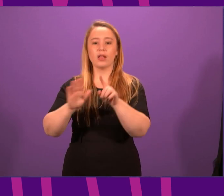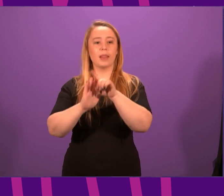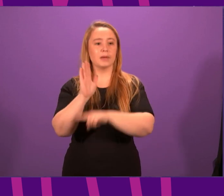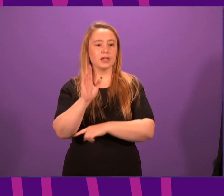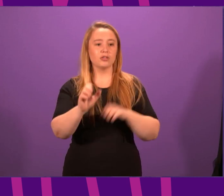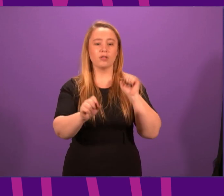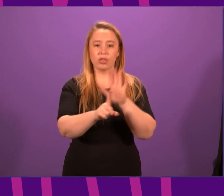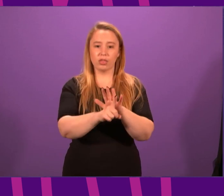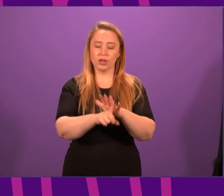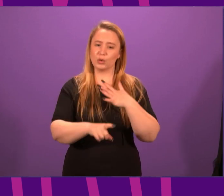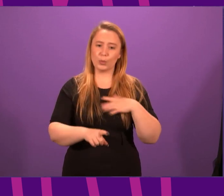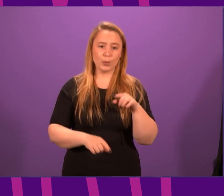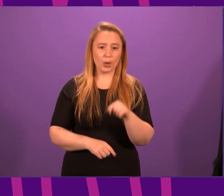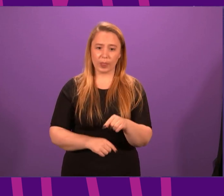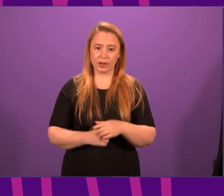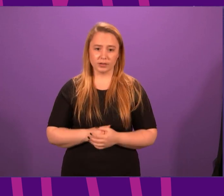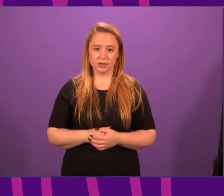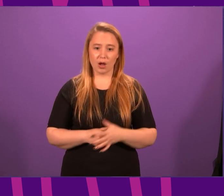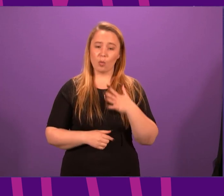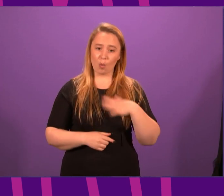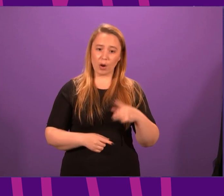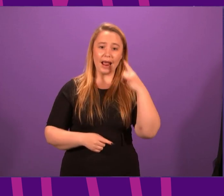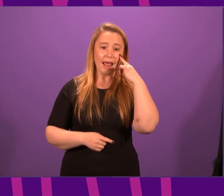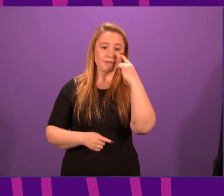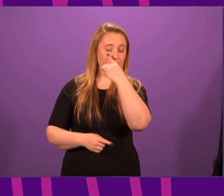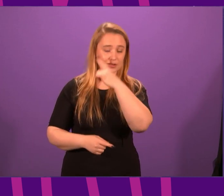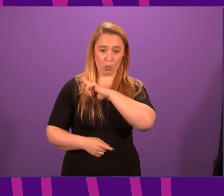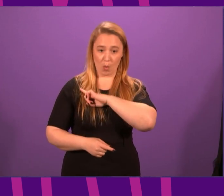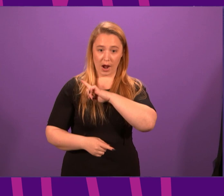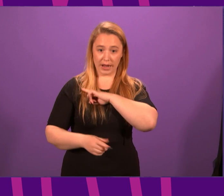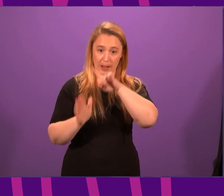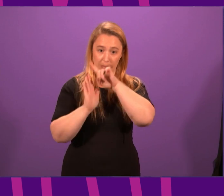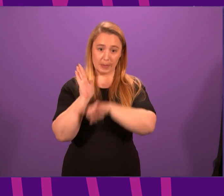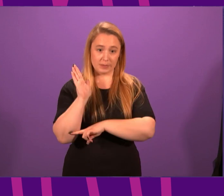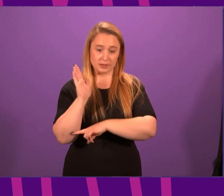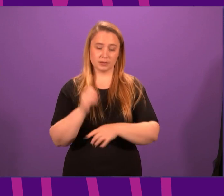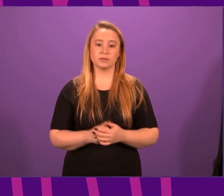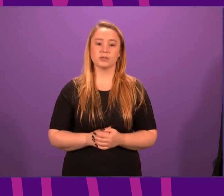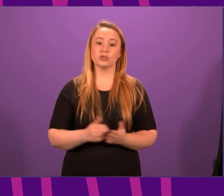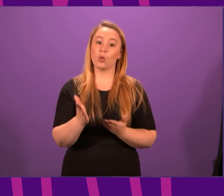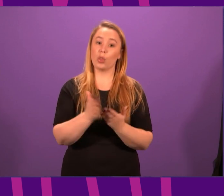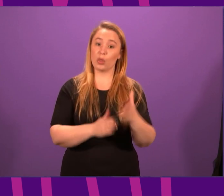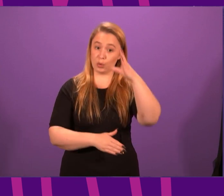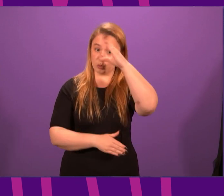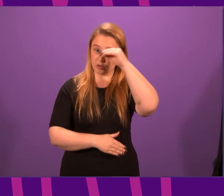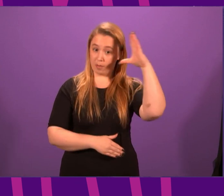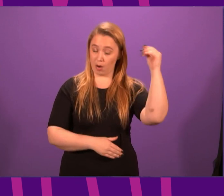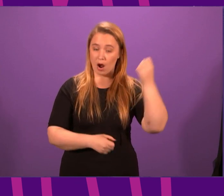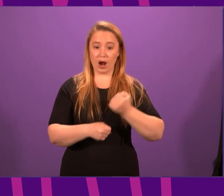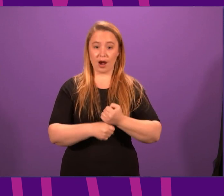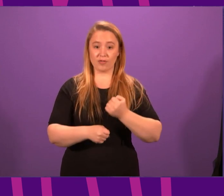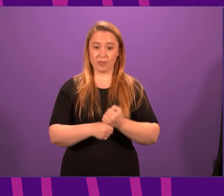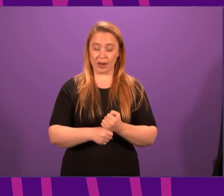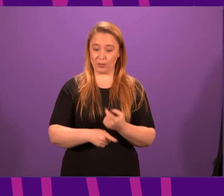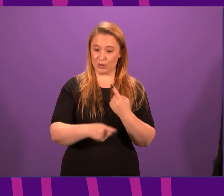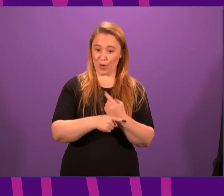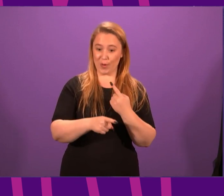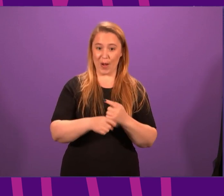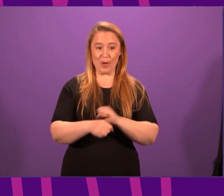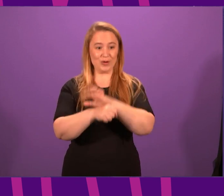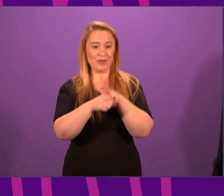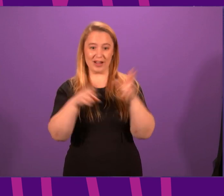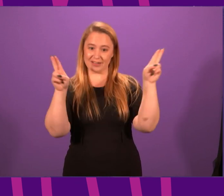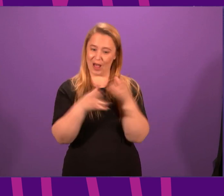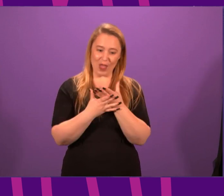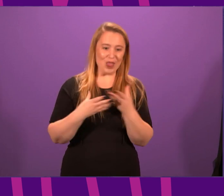Minister, I know, disagrees with this, but the government was getting carried away over the summer with talk of elimination. And